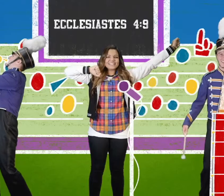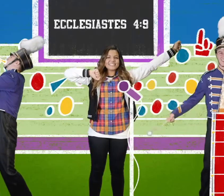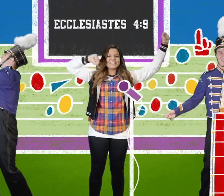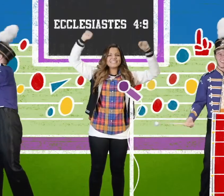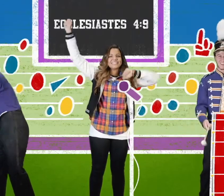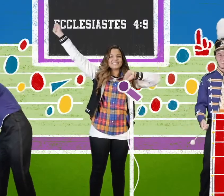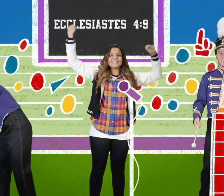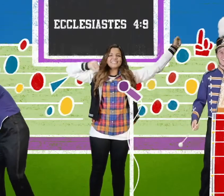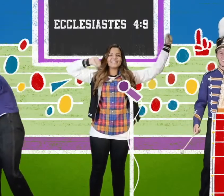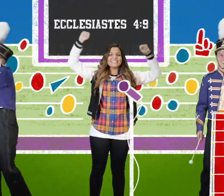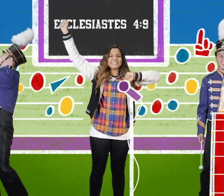Ecclesiastes